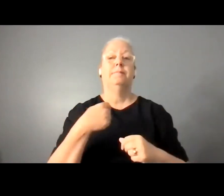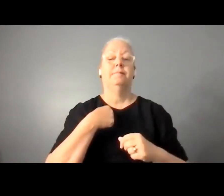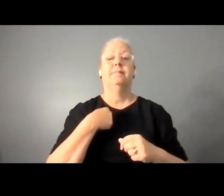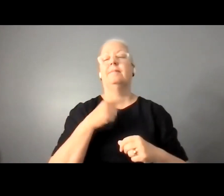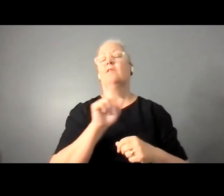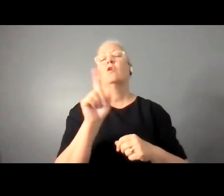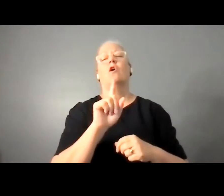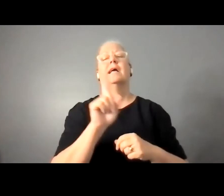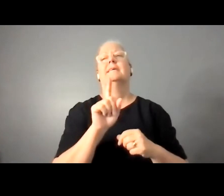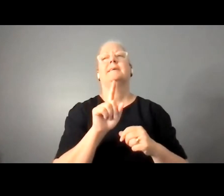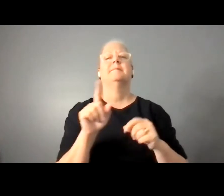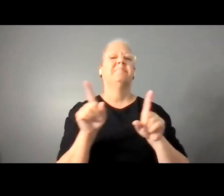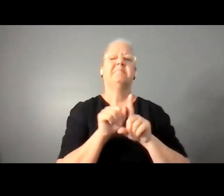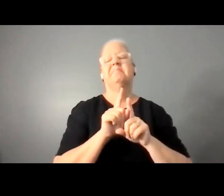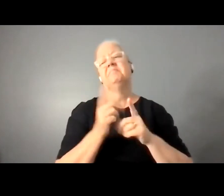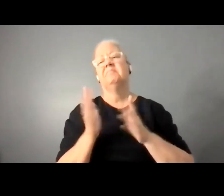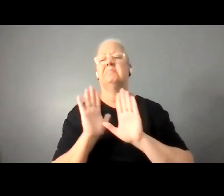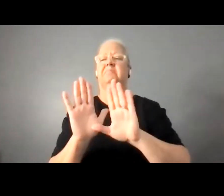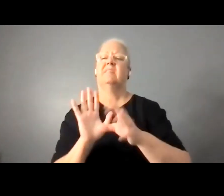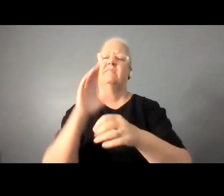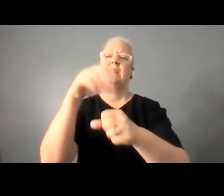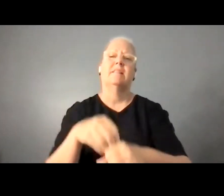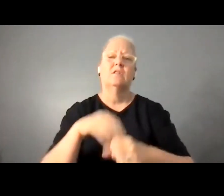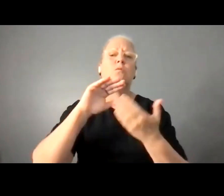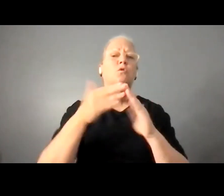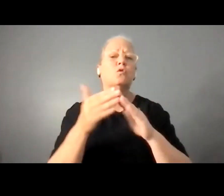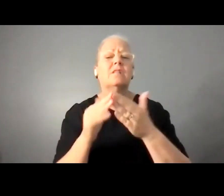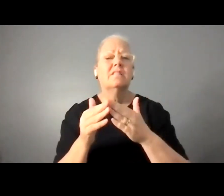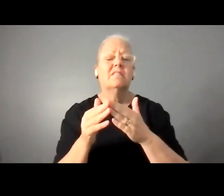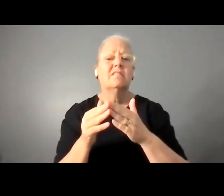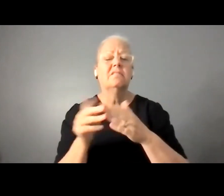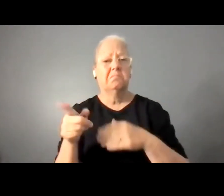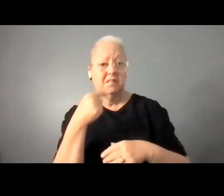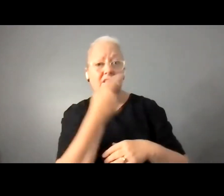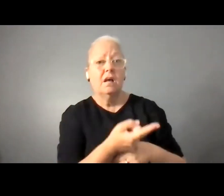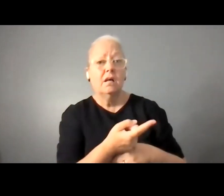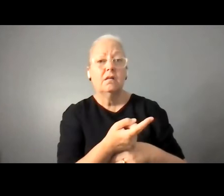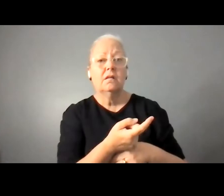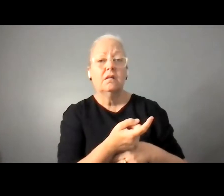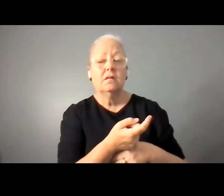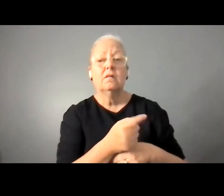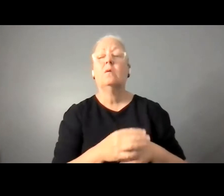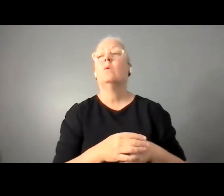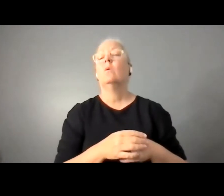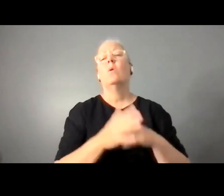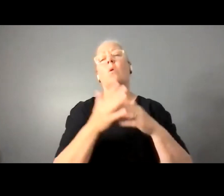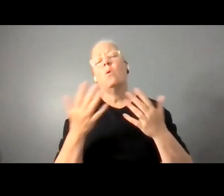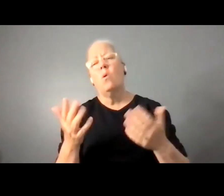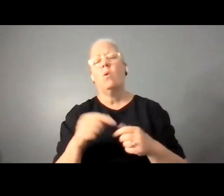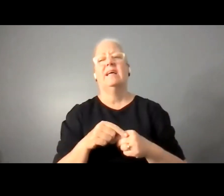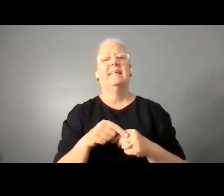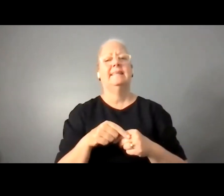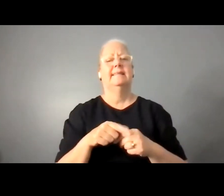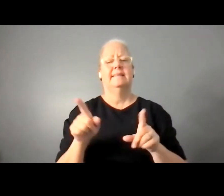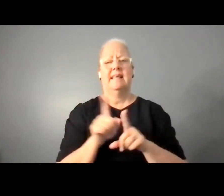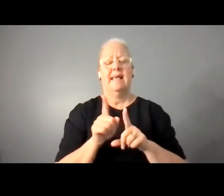the community. Sometimes they say that it's like, it's a sin to have a person with a disability,